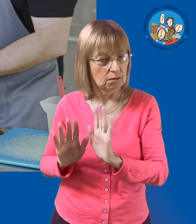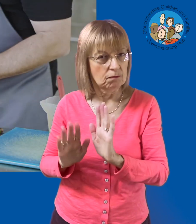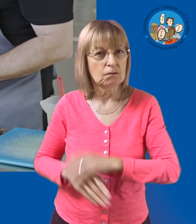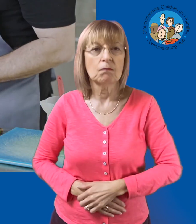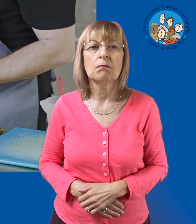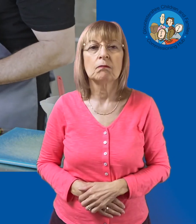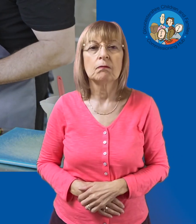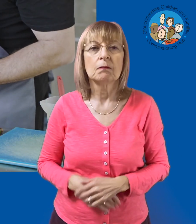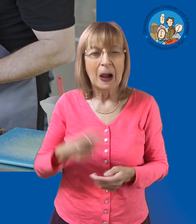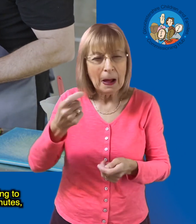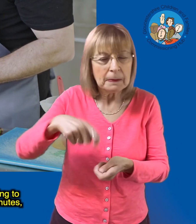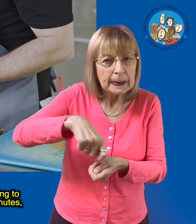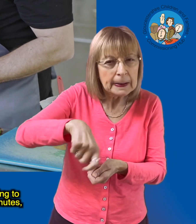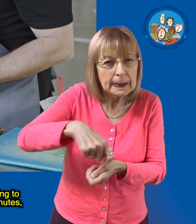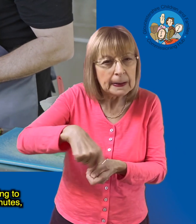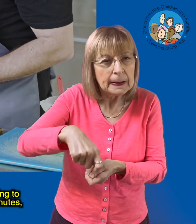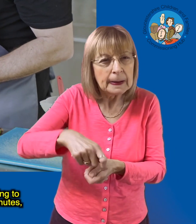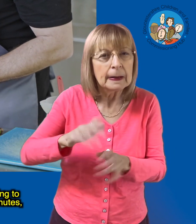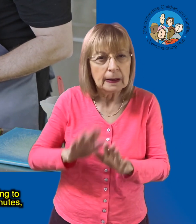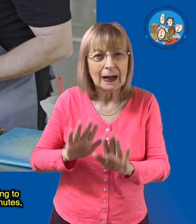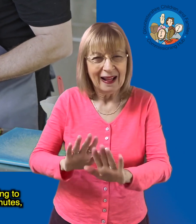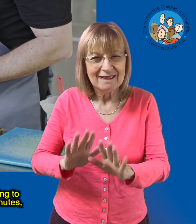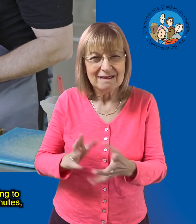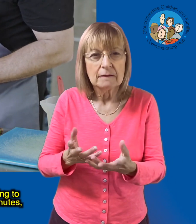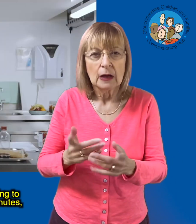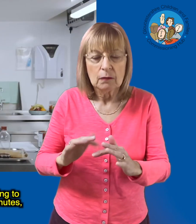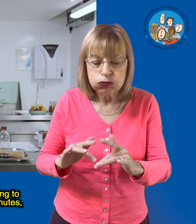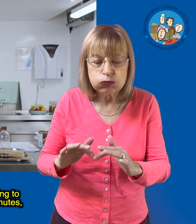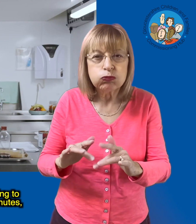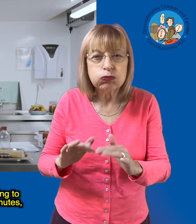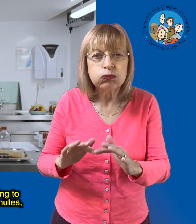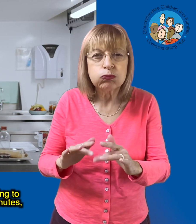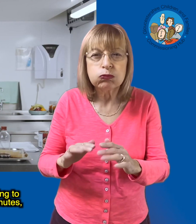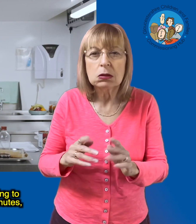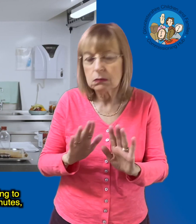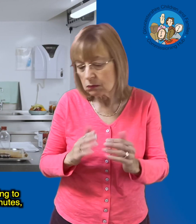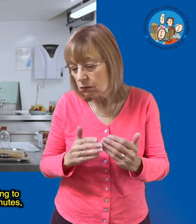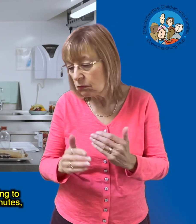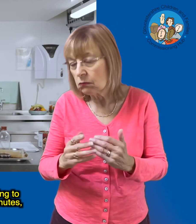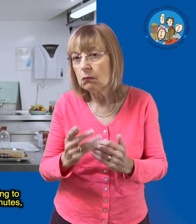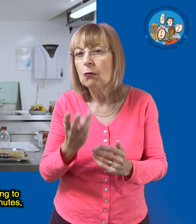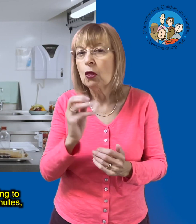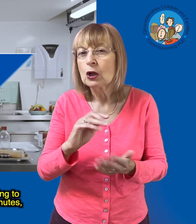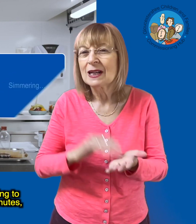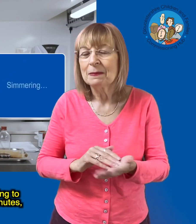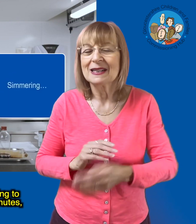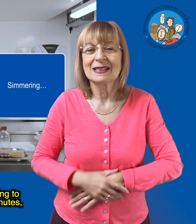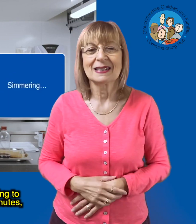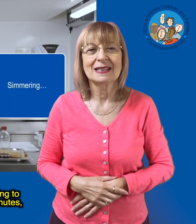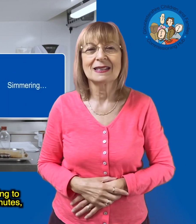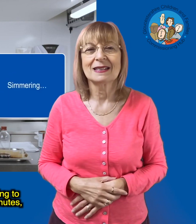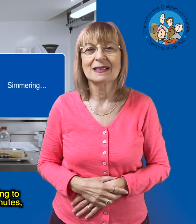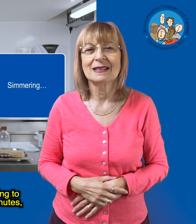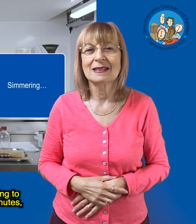That's about 200 mils. So give that a little bit of a stir. So I'm just going to let this now simmer down